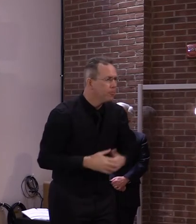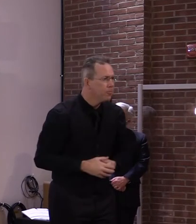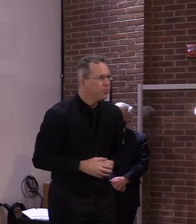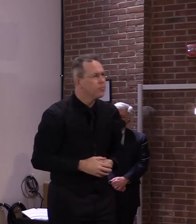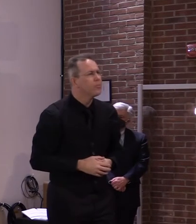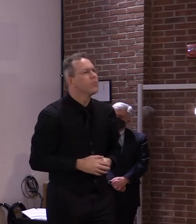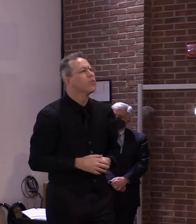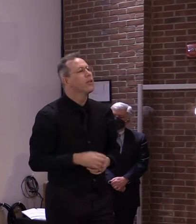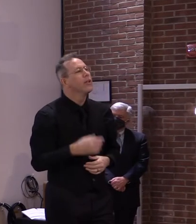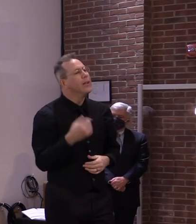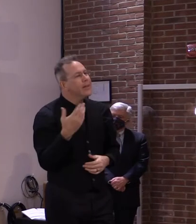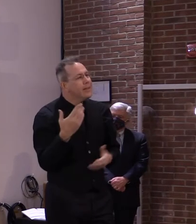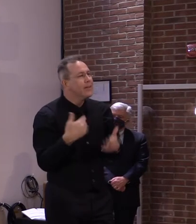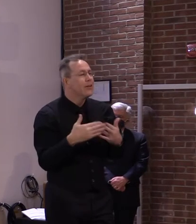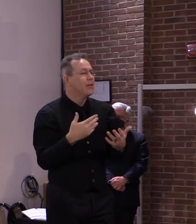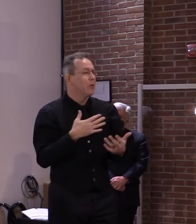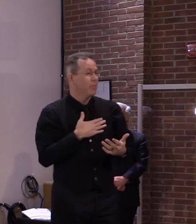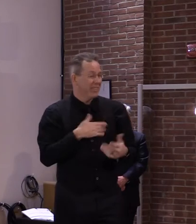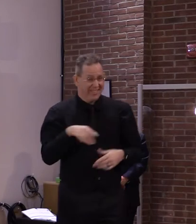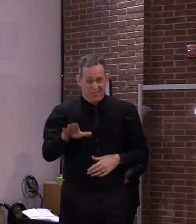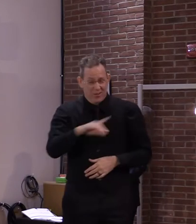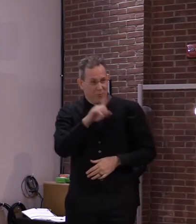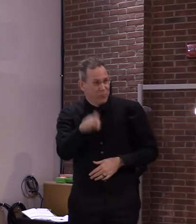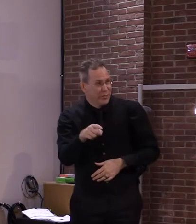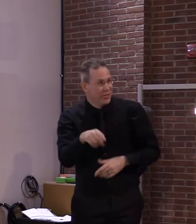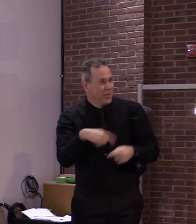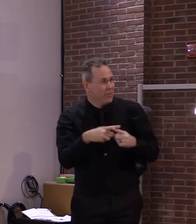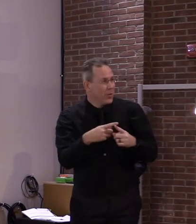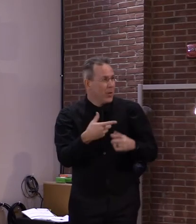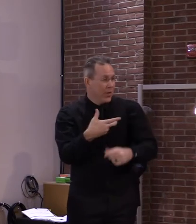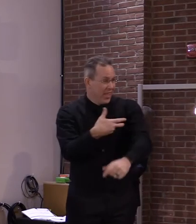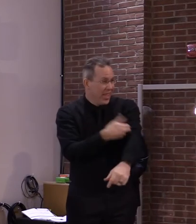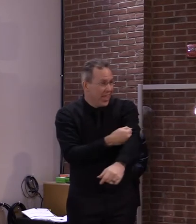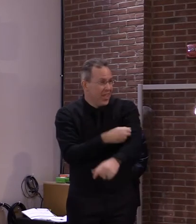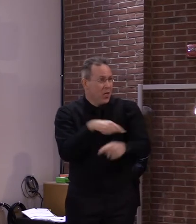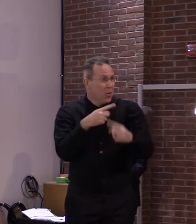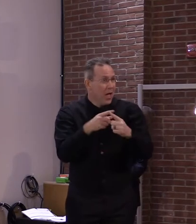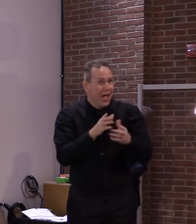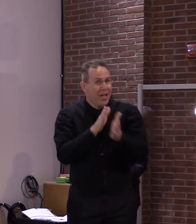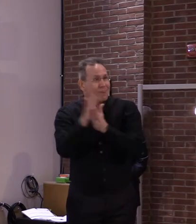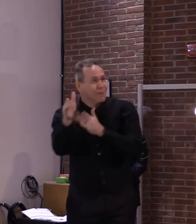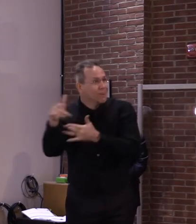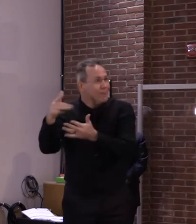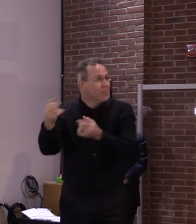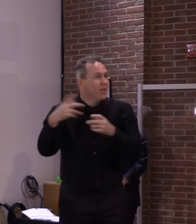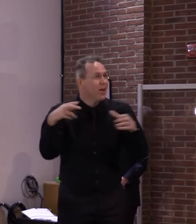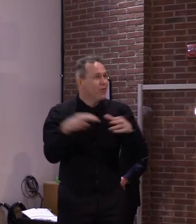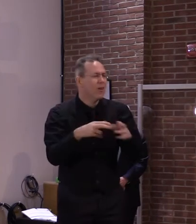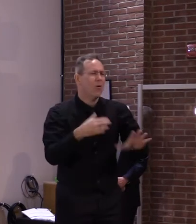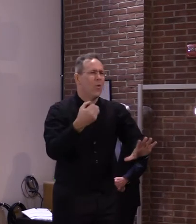the directions that the questions are implying and meeting on them all the